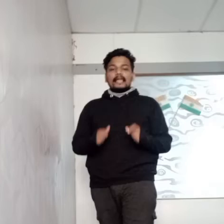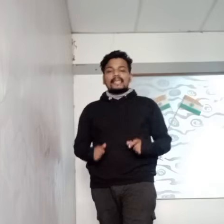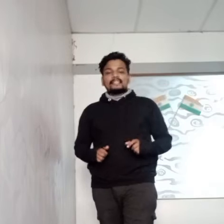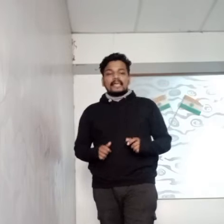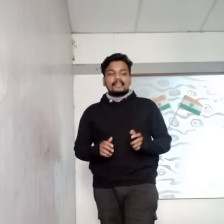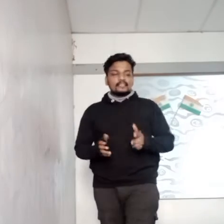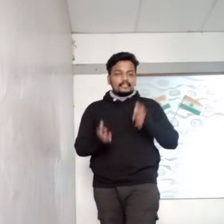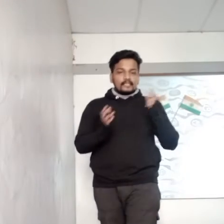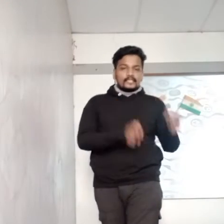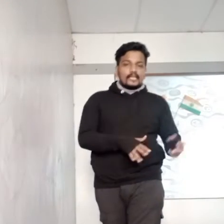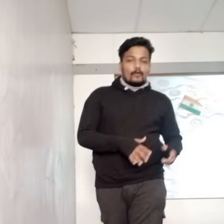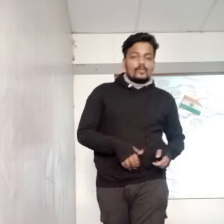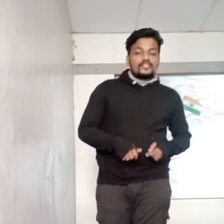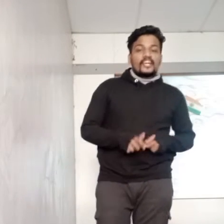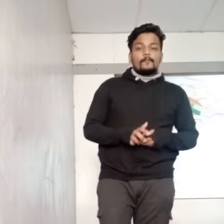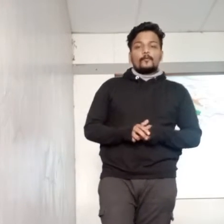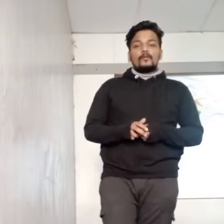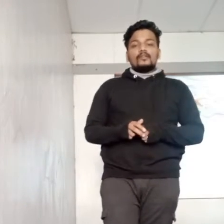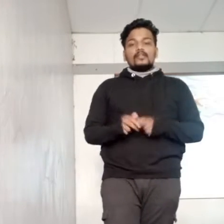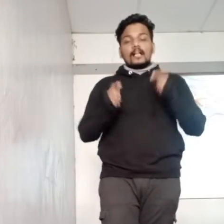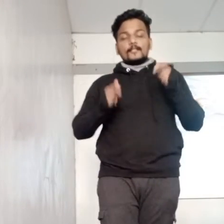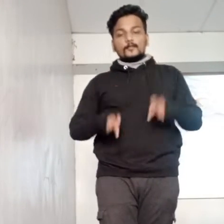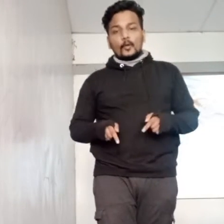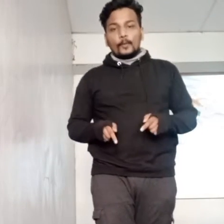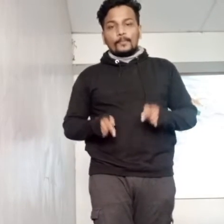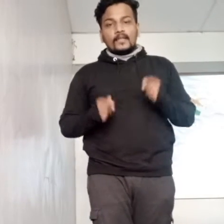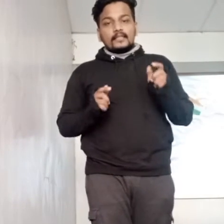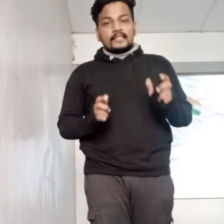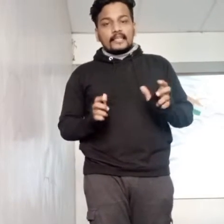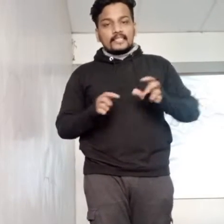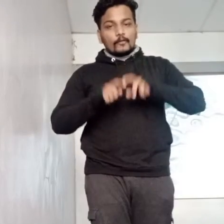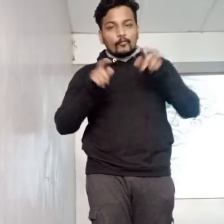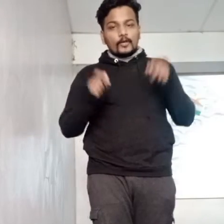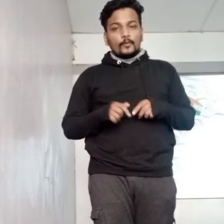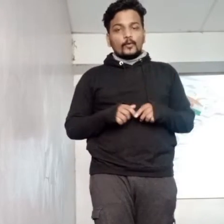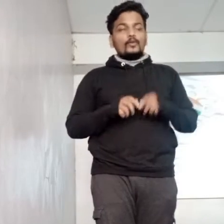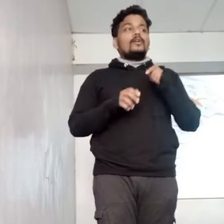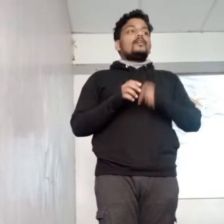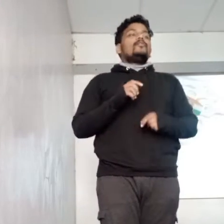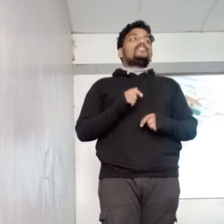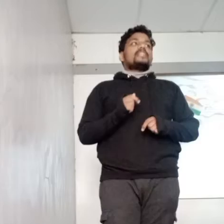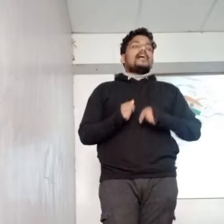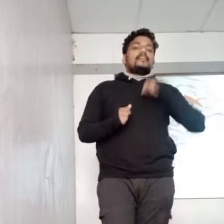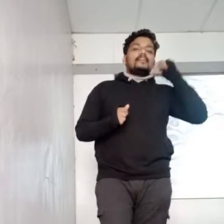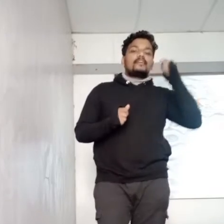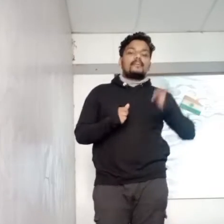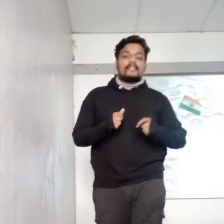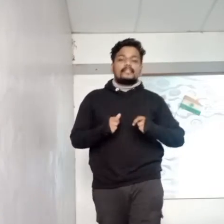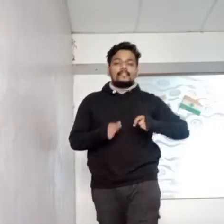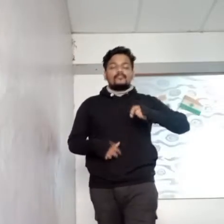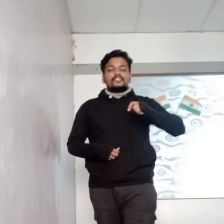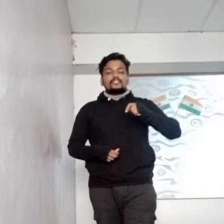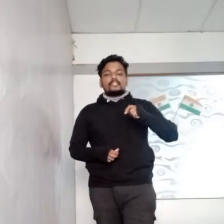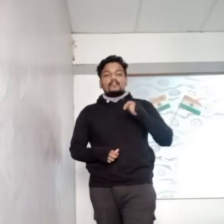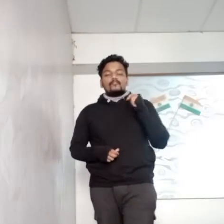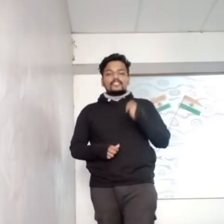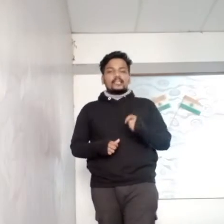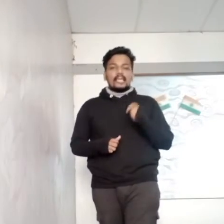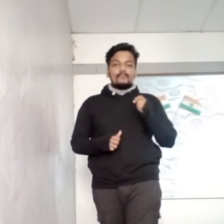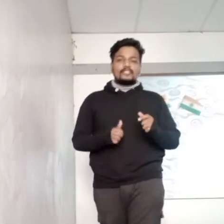Like that, in our thread pool also there is an one pool which are which are having